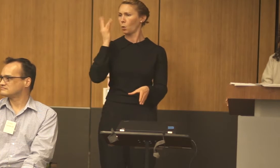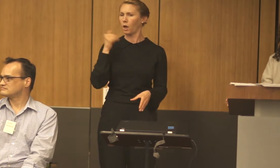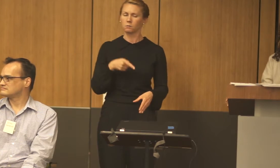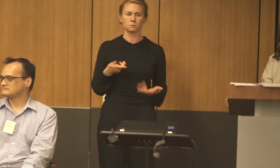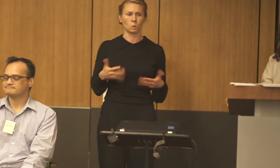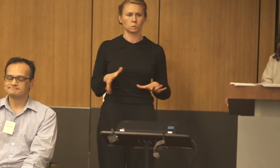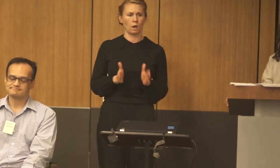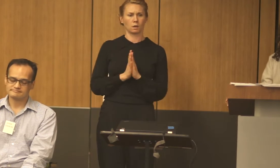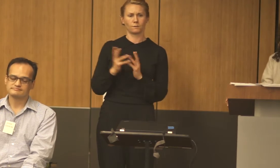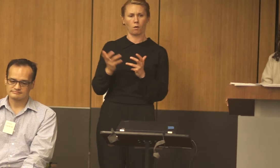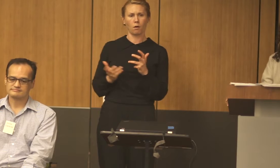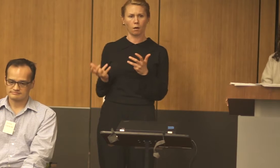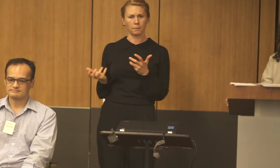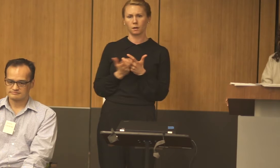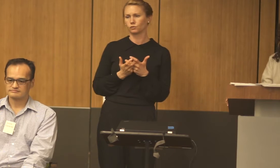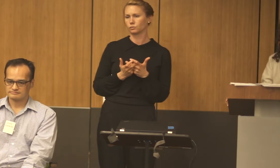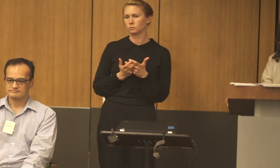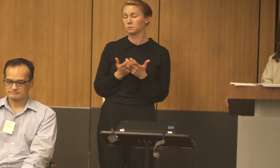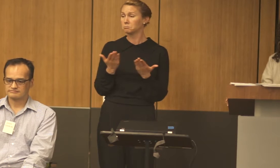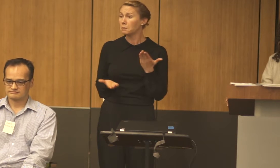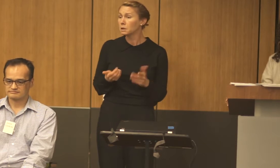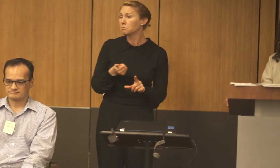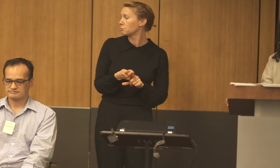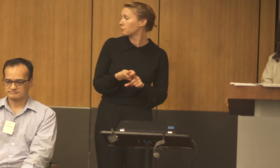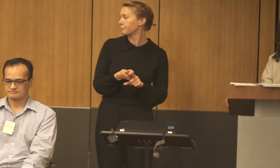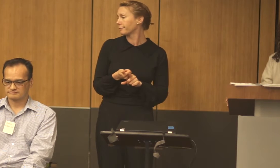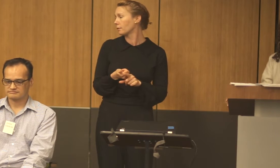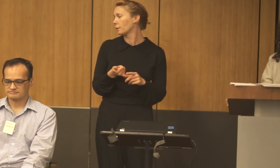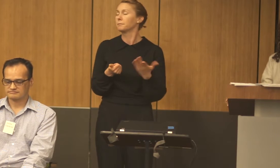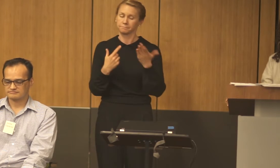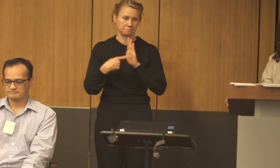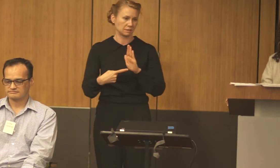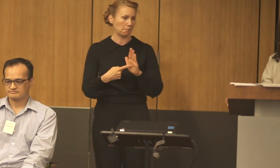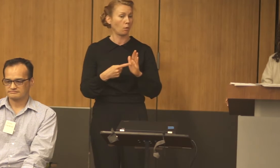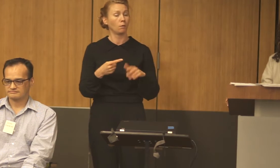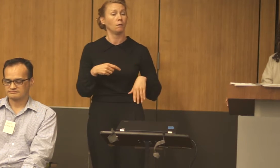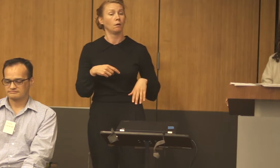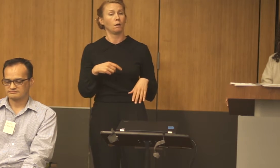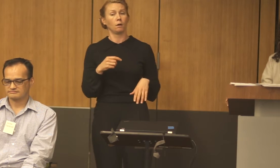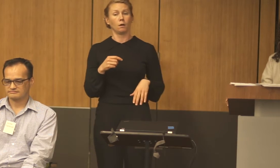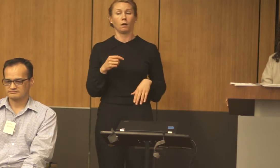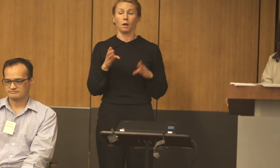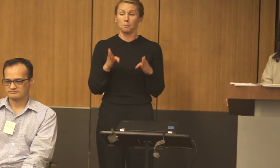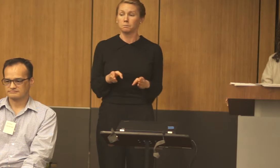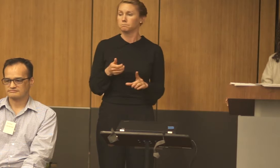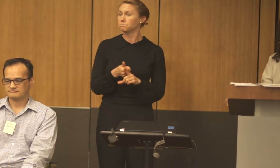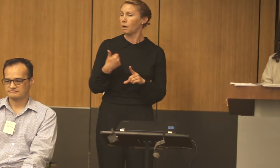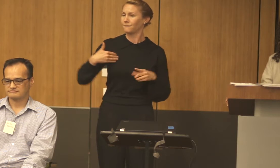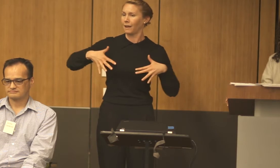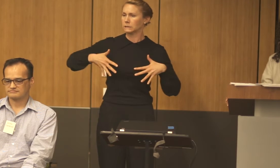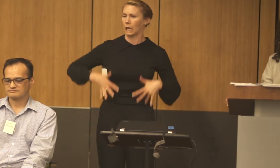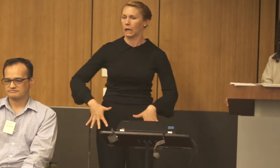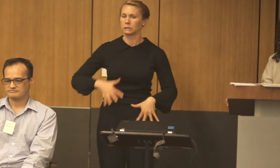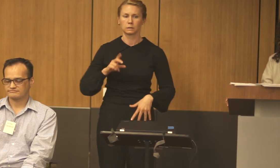ask for accommodation. Like, you know, maybe because they have a, you know, I've had consumers in the past, for example, that had an anxiety disorder,